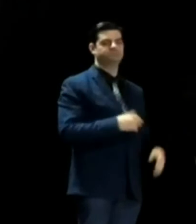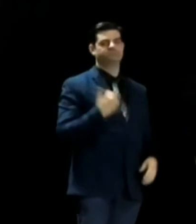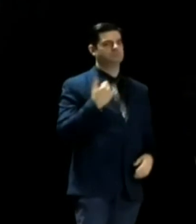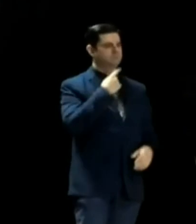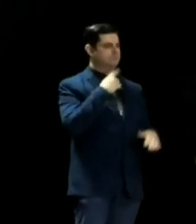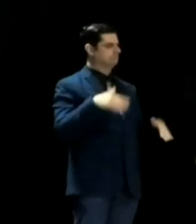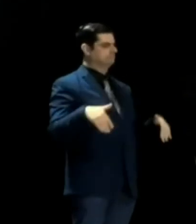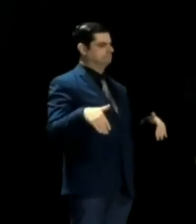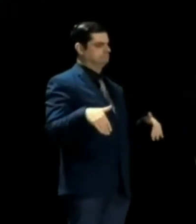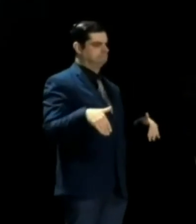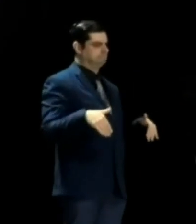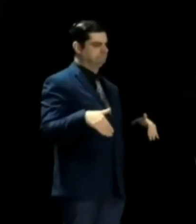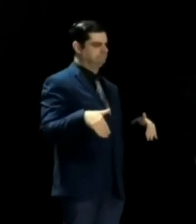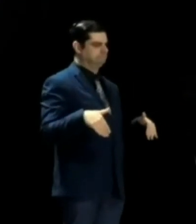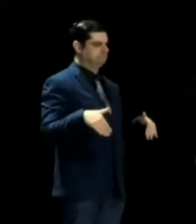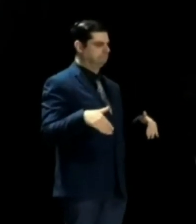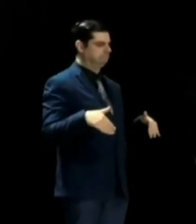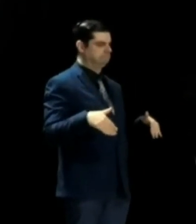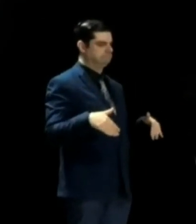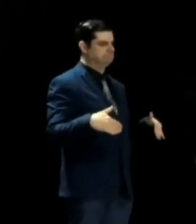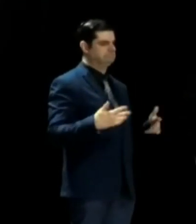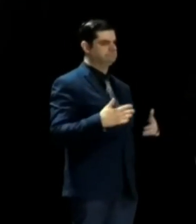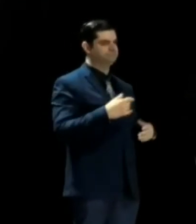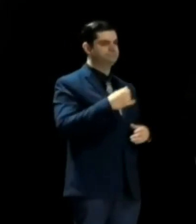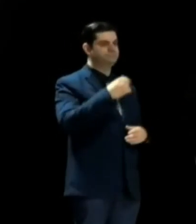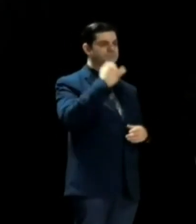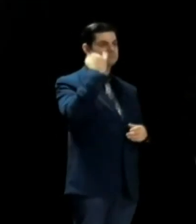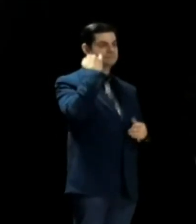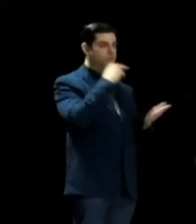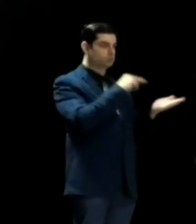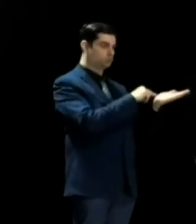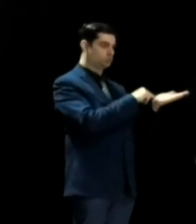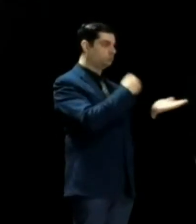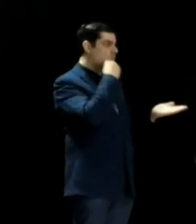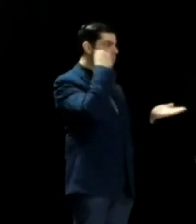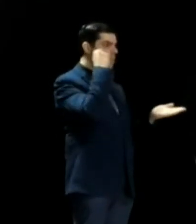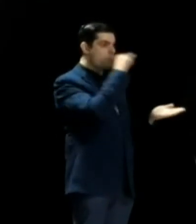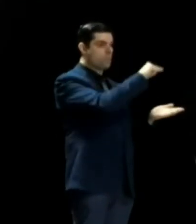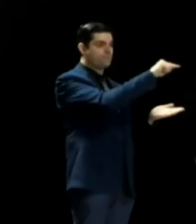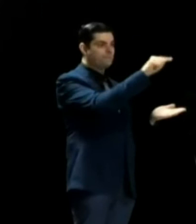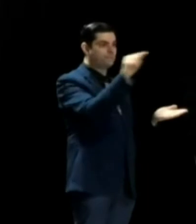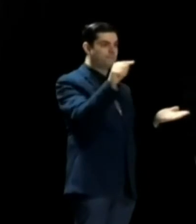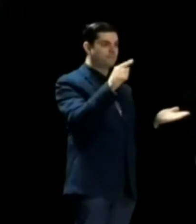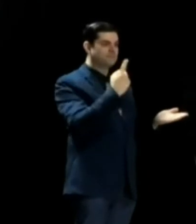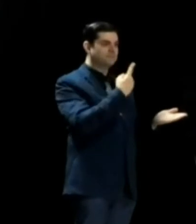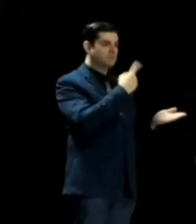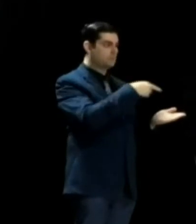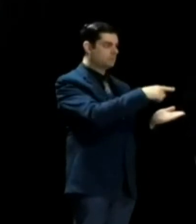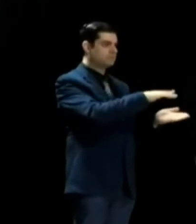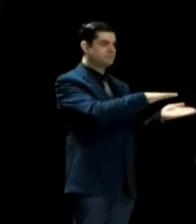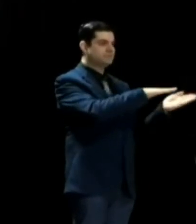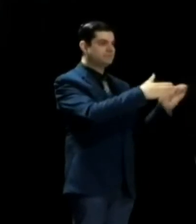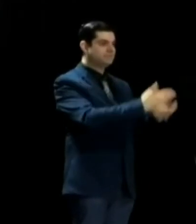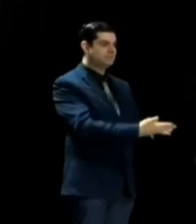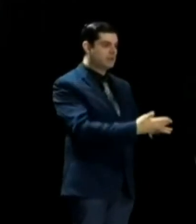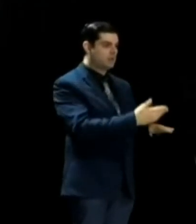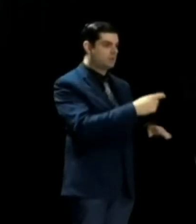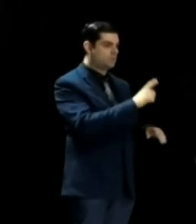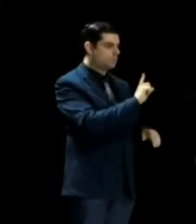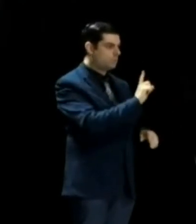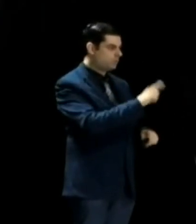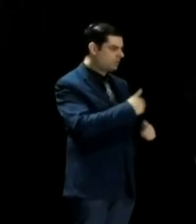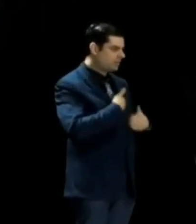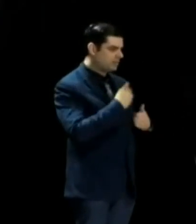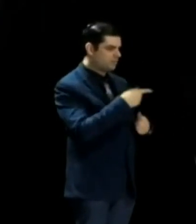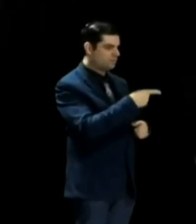for? If a nursing home is where someone lives. Are you looking for, did they die where they live, or did they go to the hospital